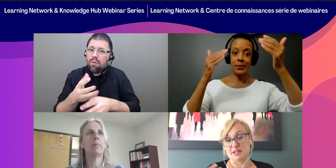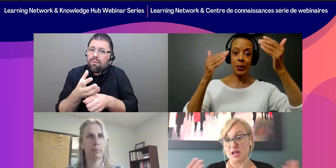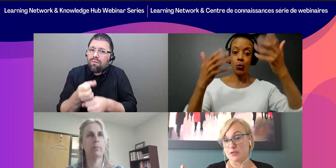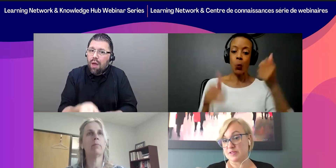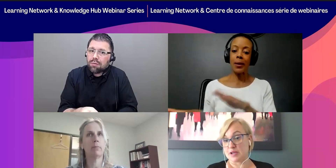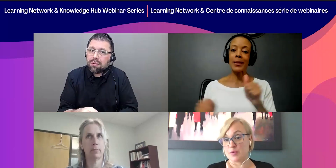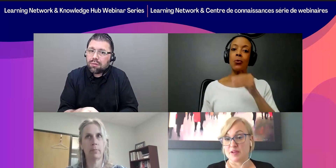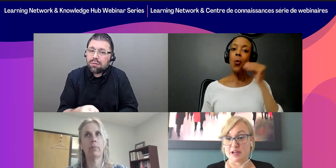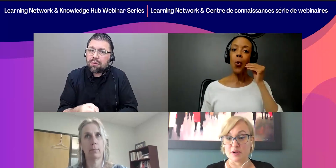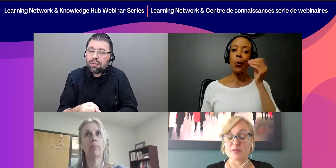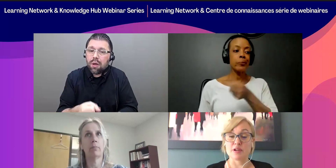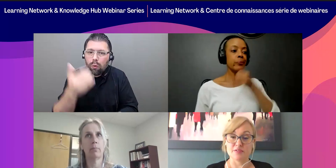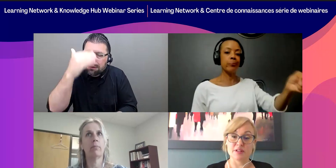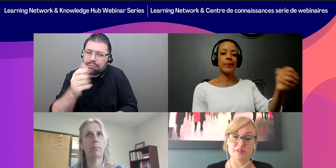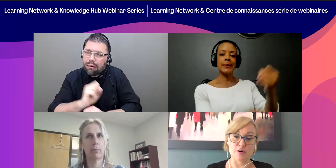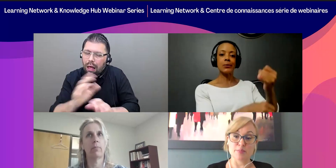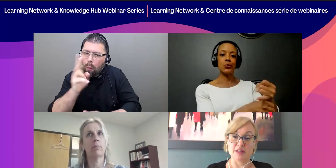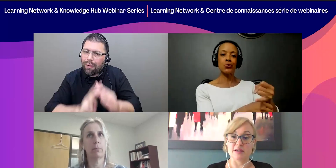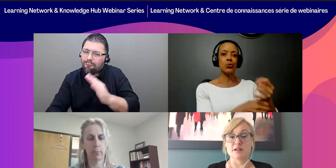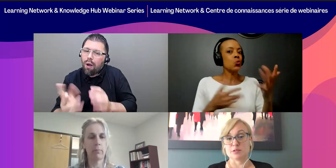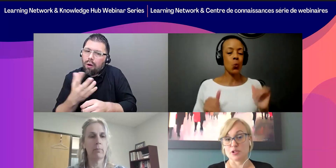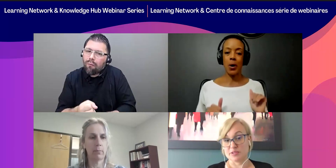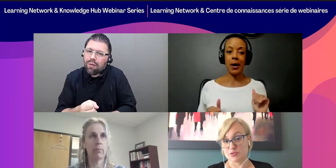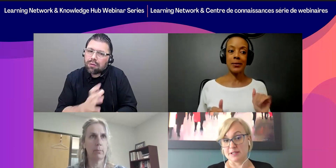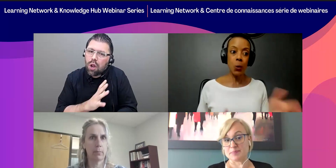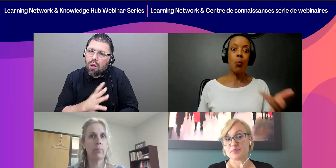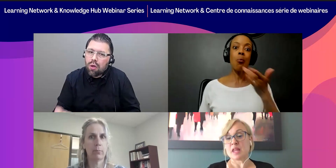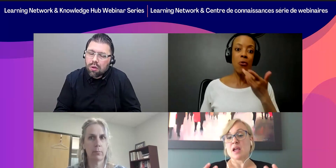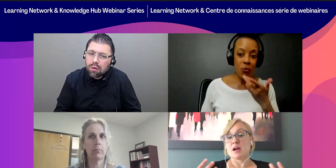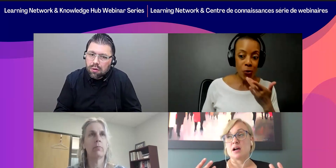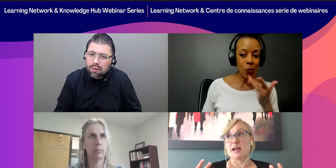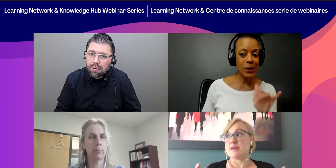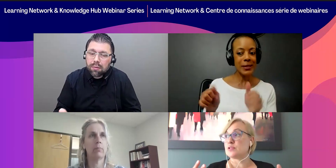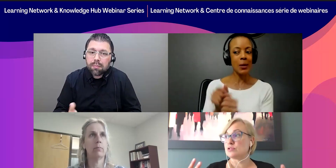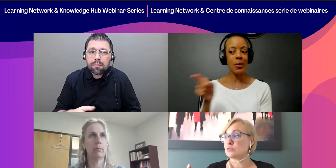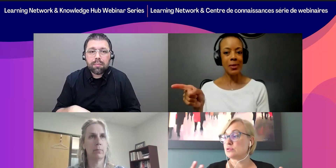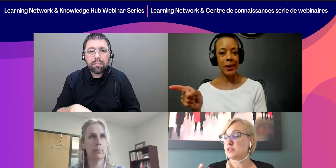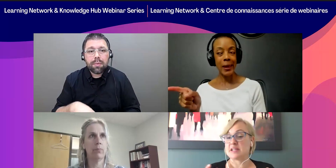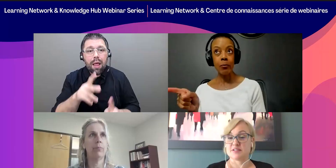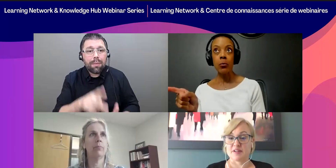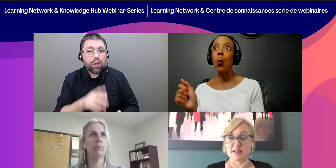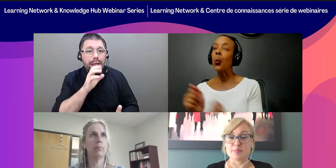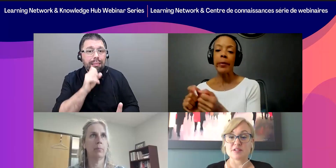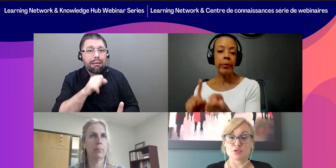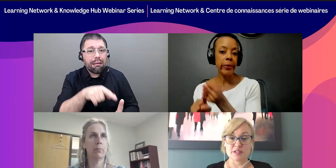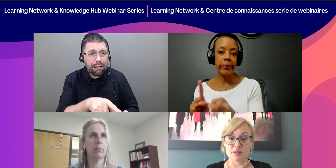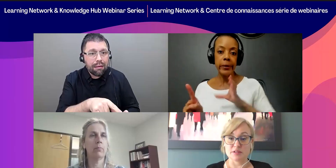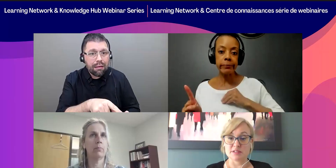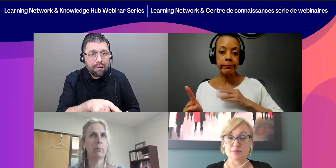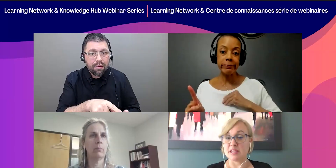it. They rather stay with their caregiver, even if they are being somewhat mistreated. I have also to specify